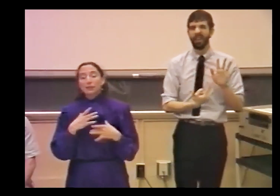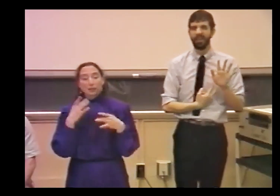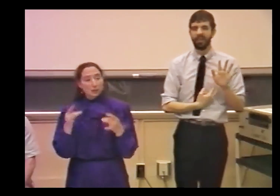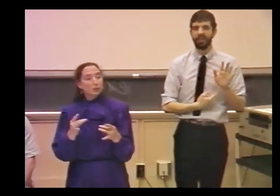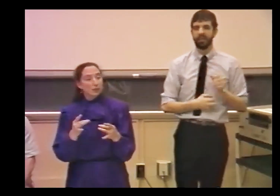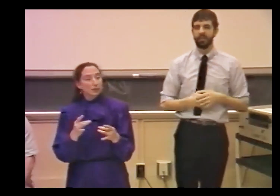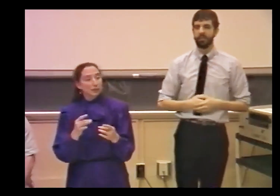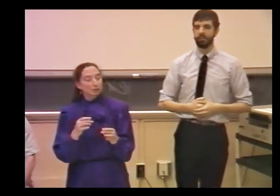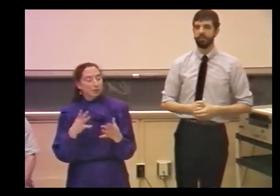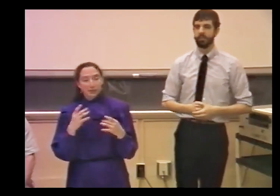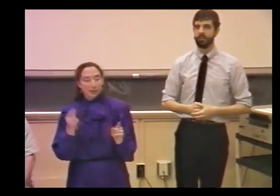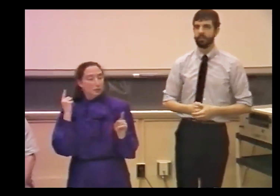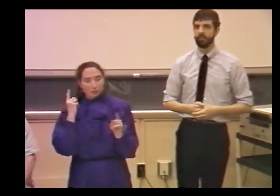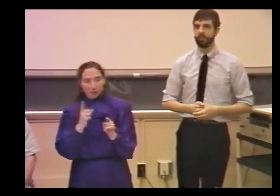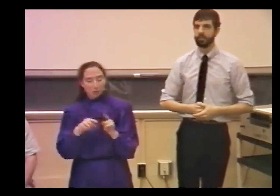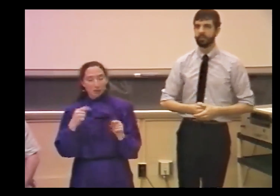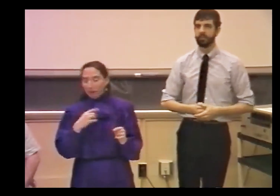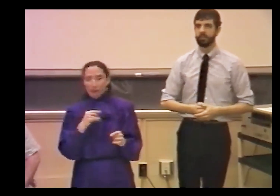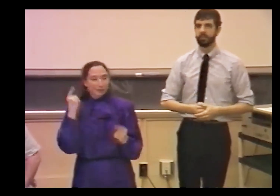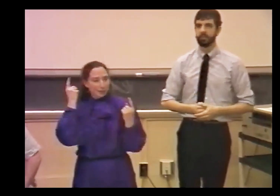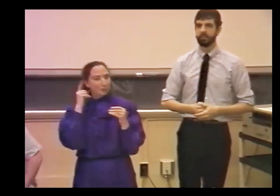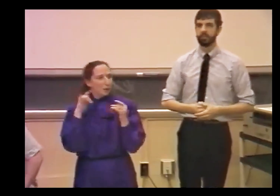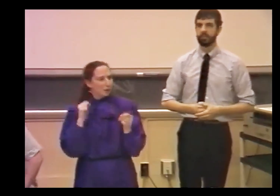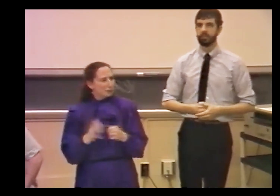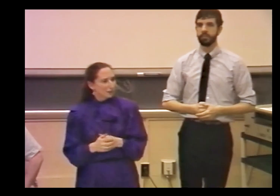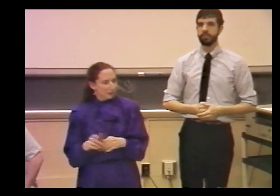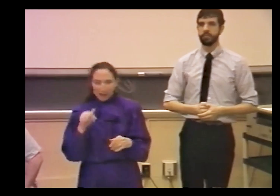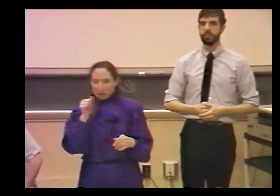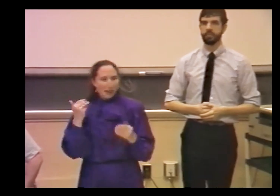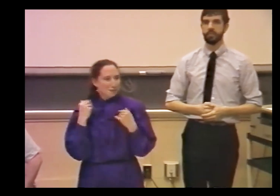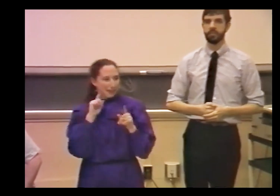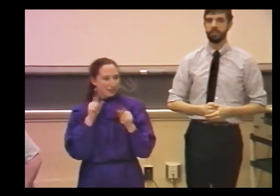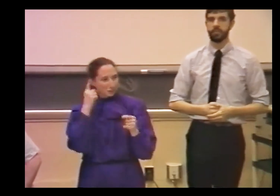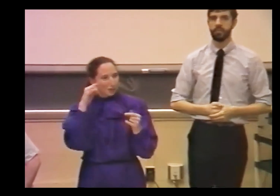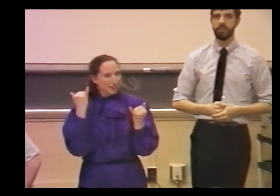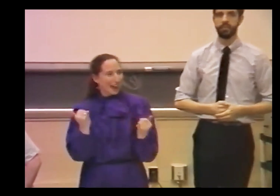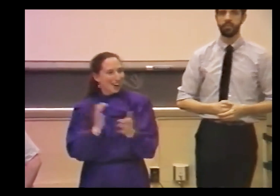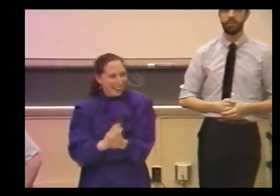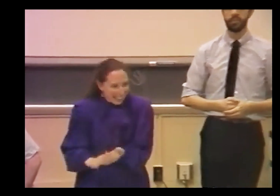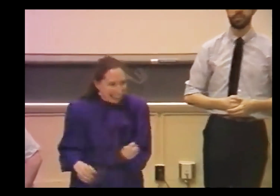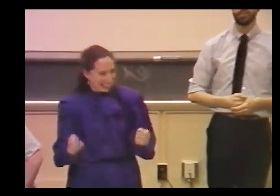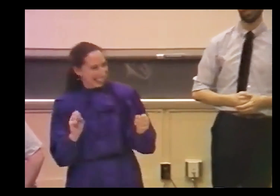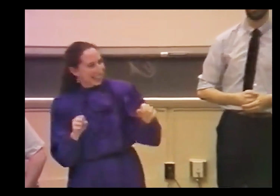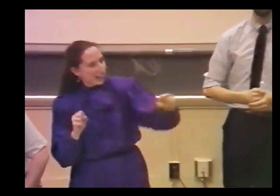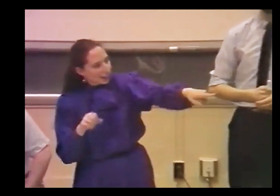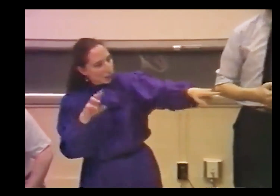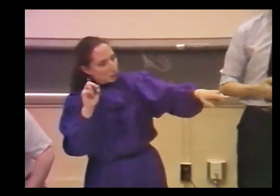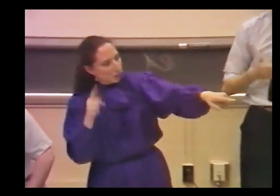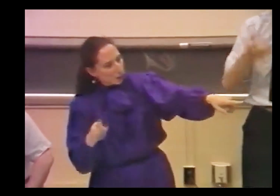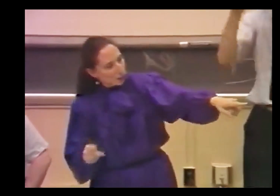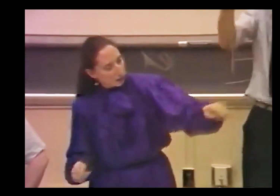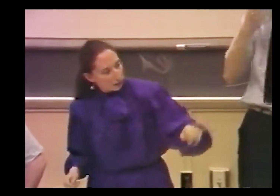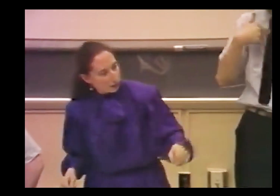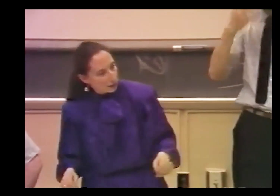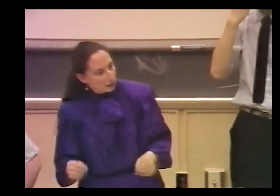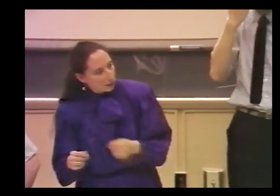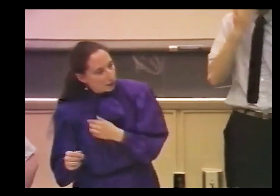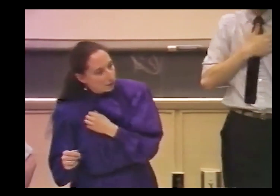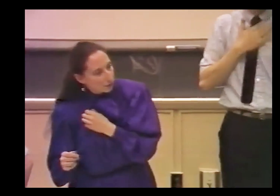an interesting point. I'd like to think about it. I don't have an answer for it now. Ruth? A